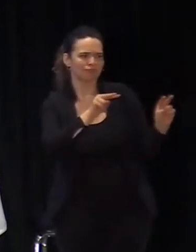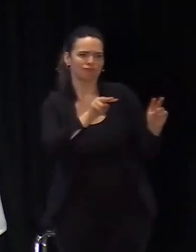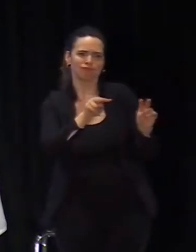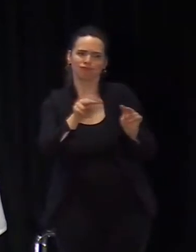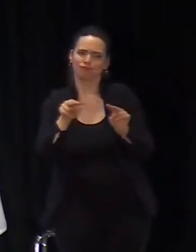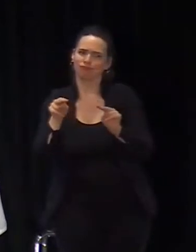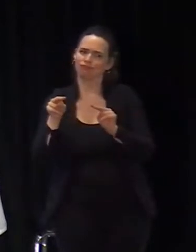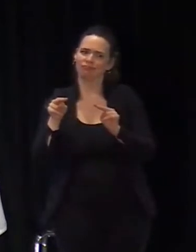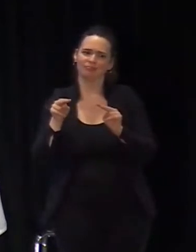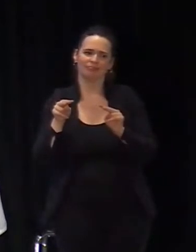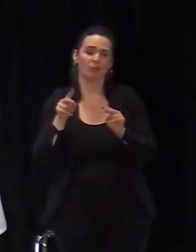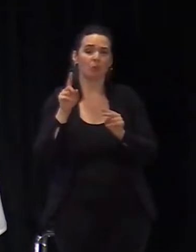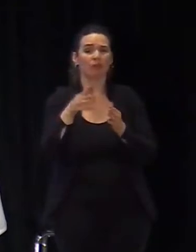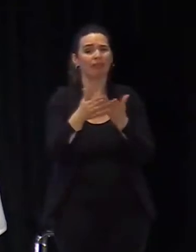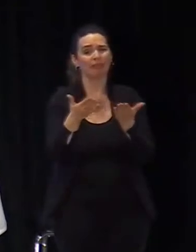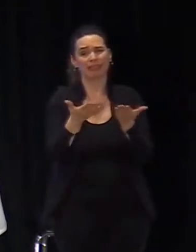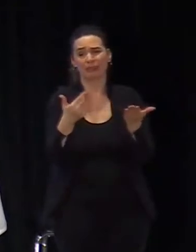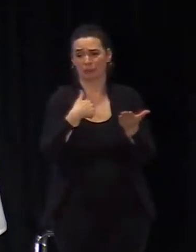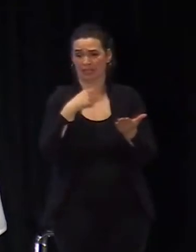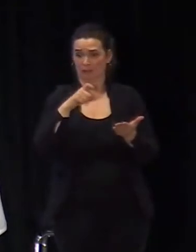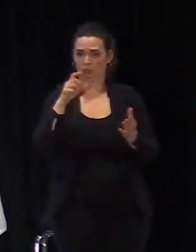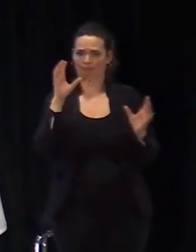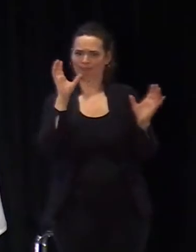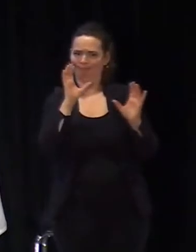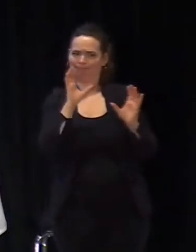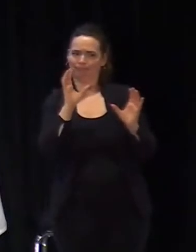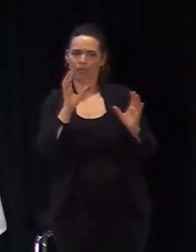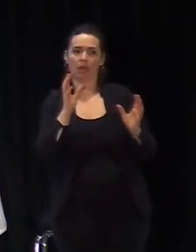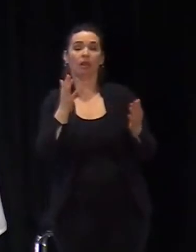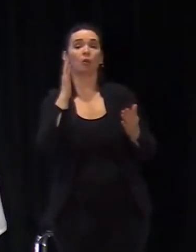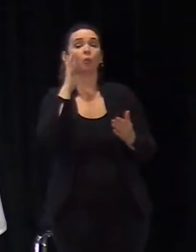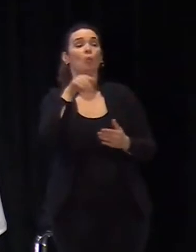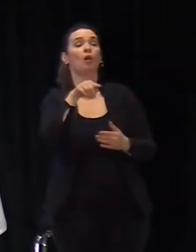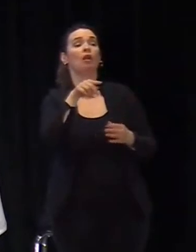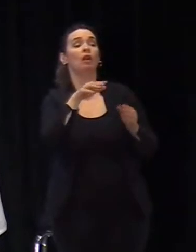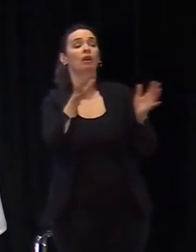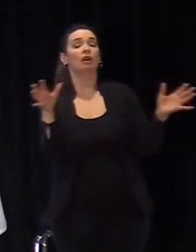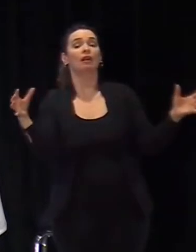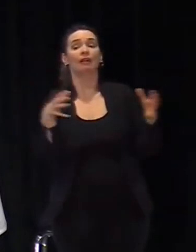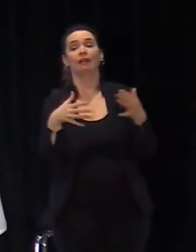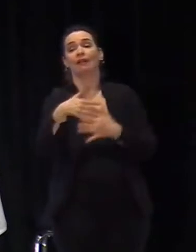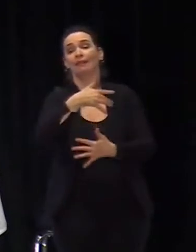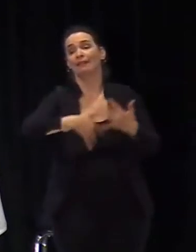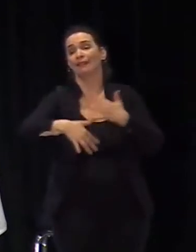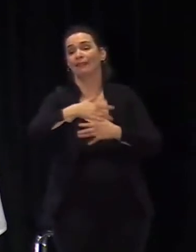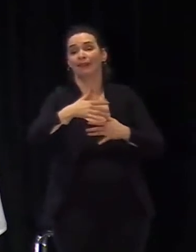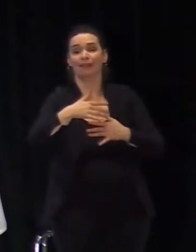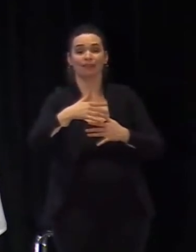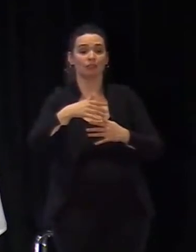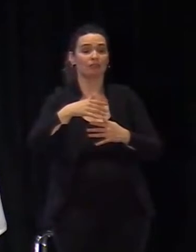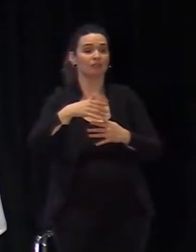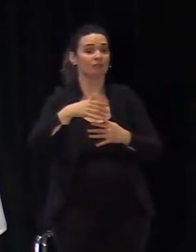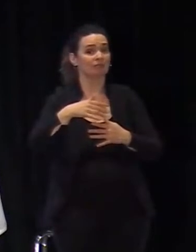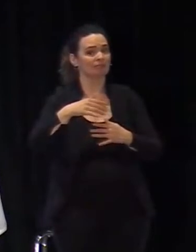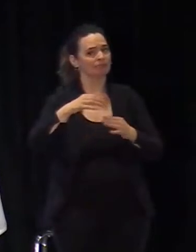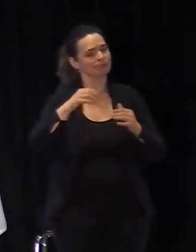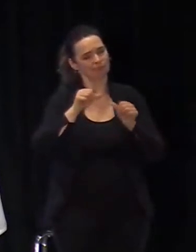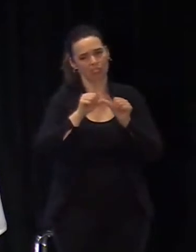more. But it's still winter and this thing's still around and it can jump back up if we get too